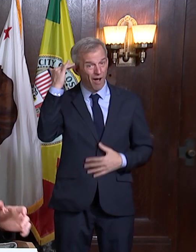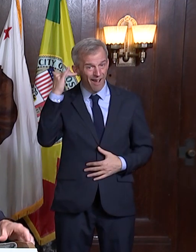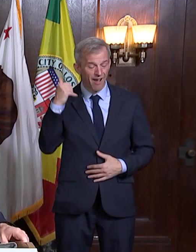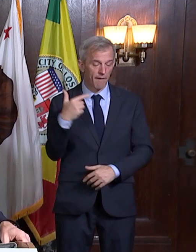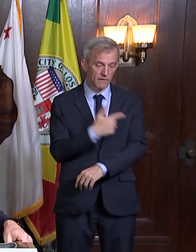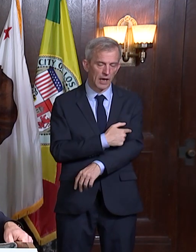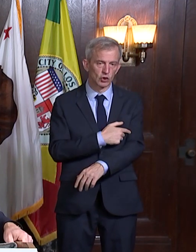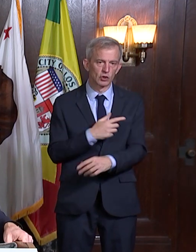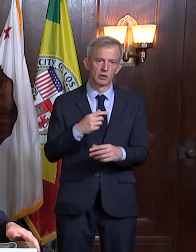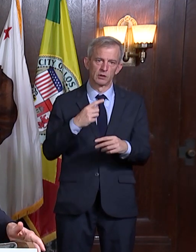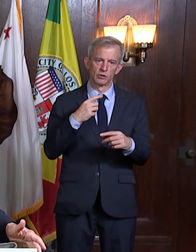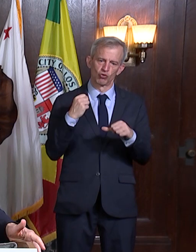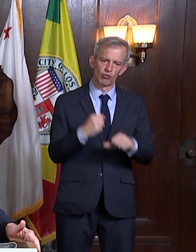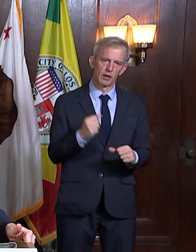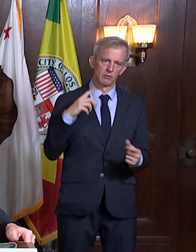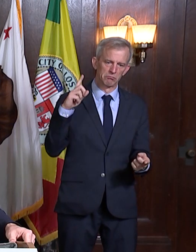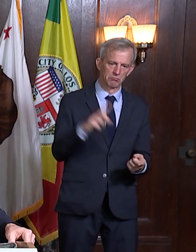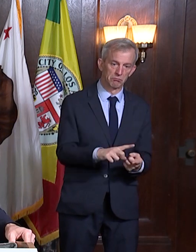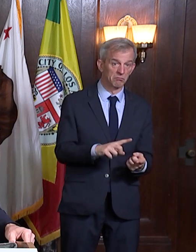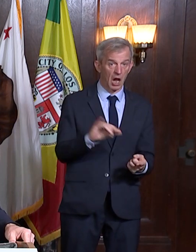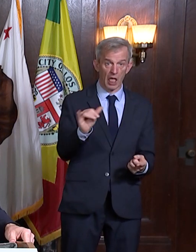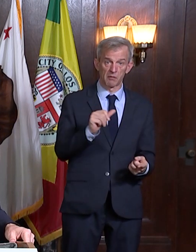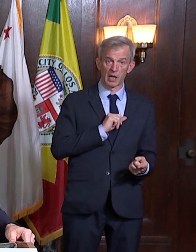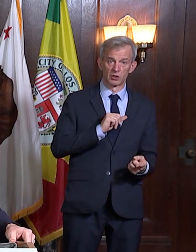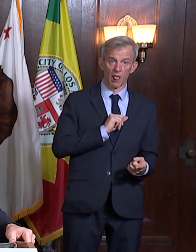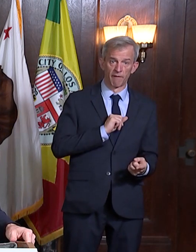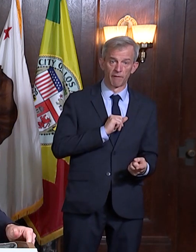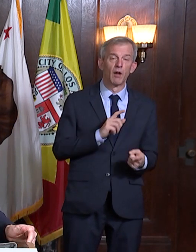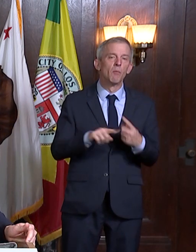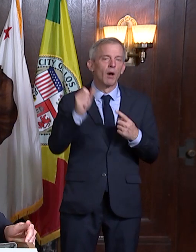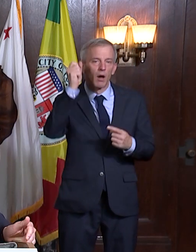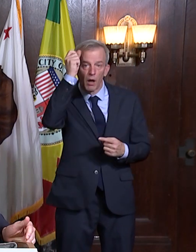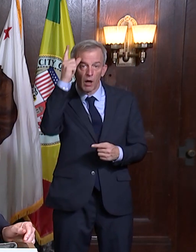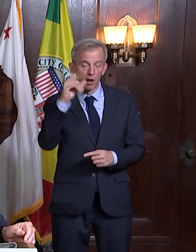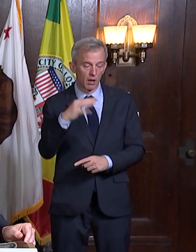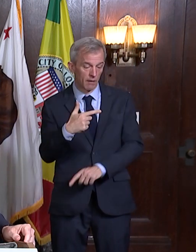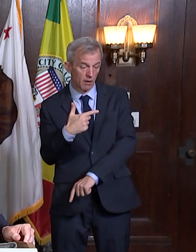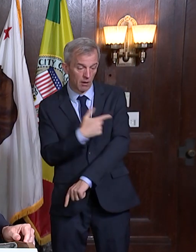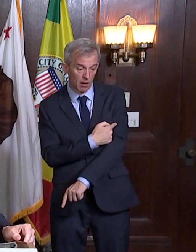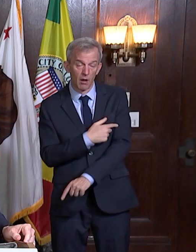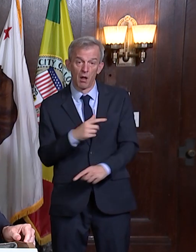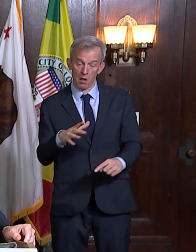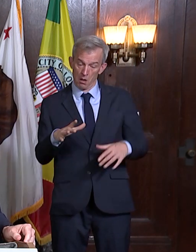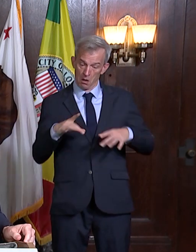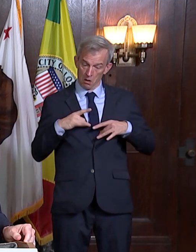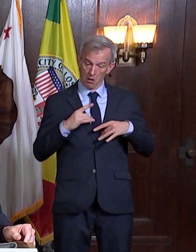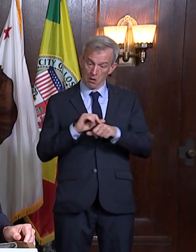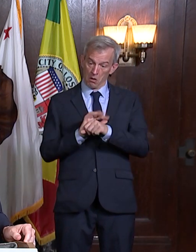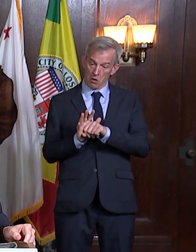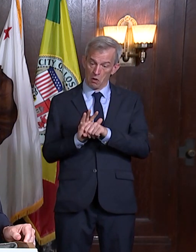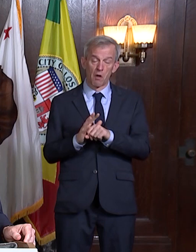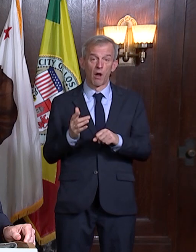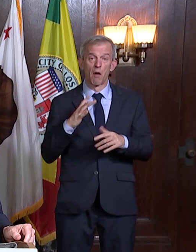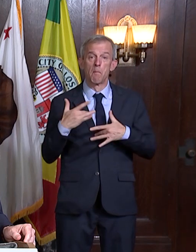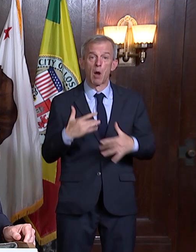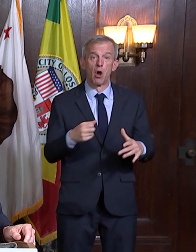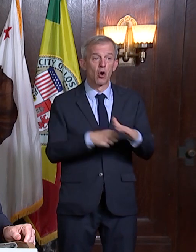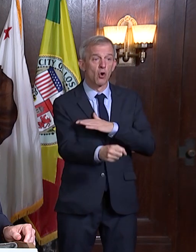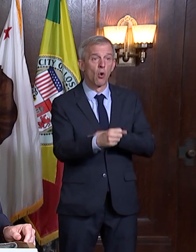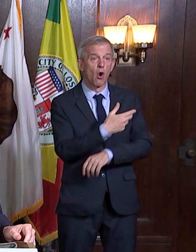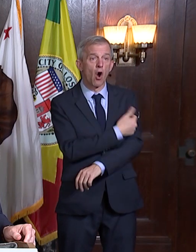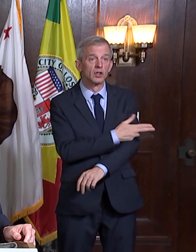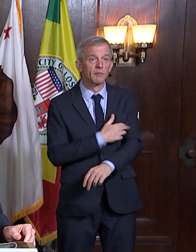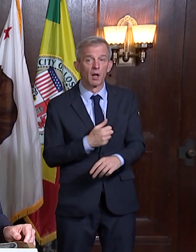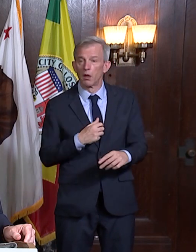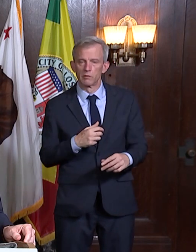Thankfully, those of us who have been vaccinated in the past have milder cases, are much less likely to be hospitalized. But we get boosters for all sorts